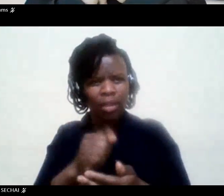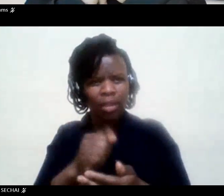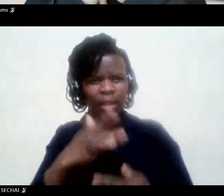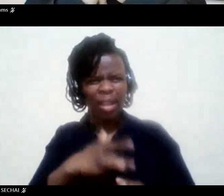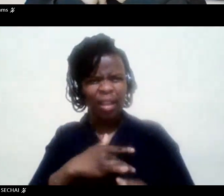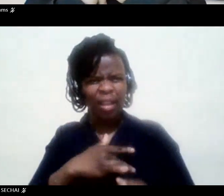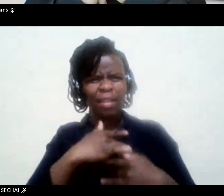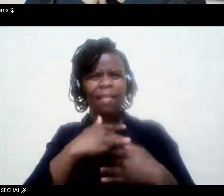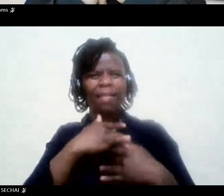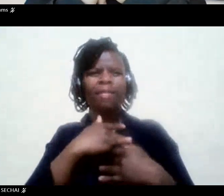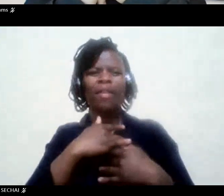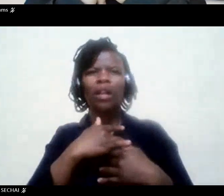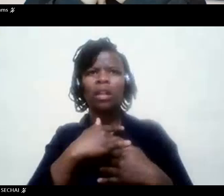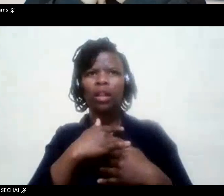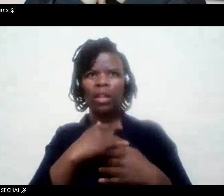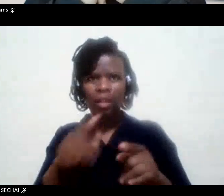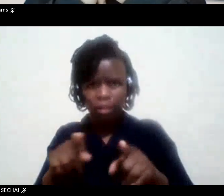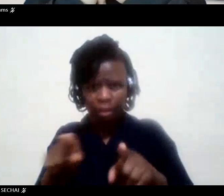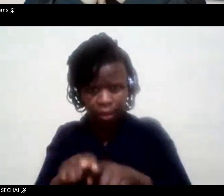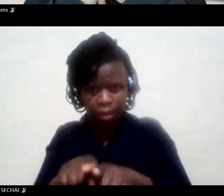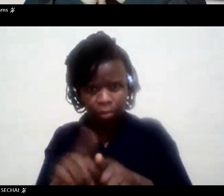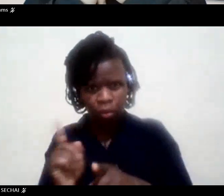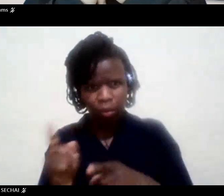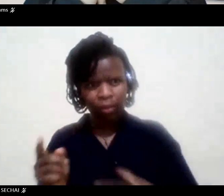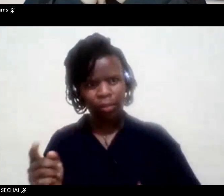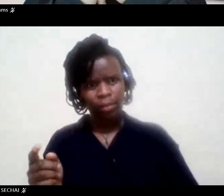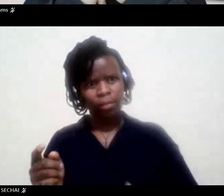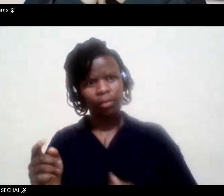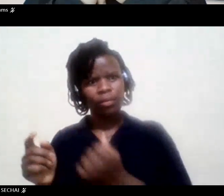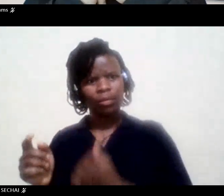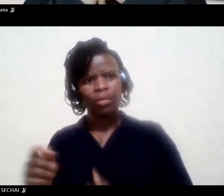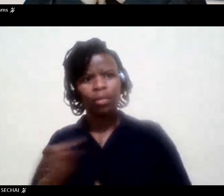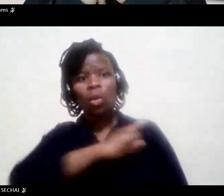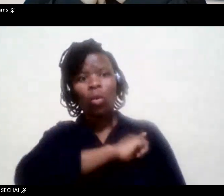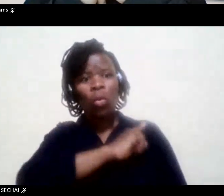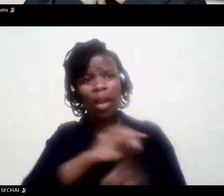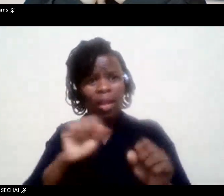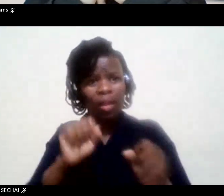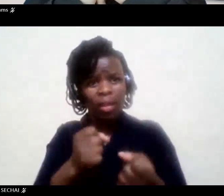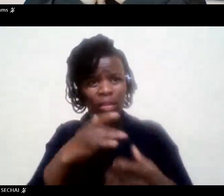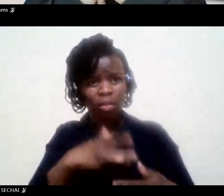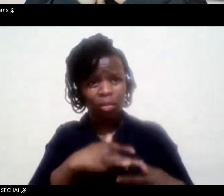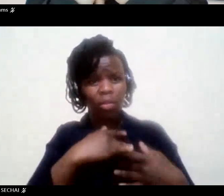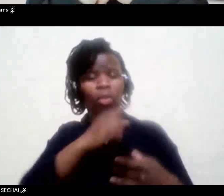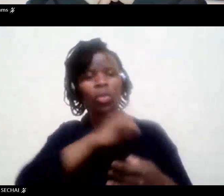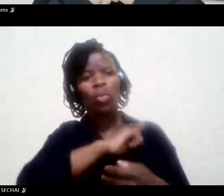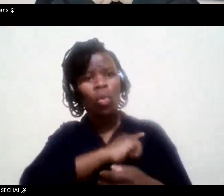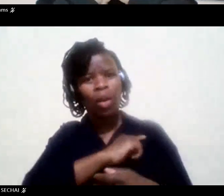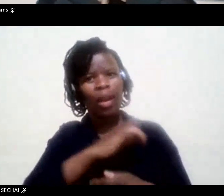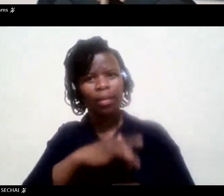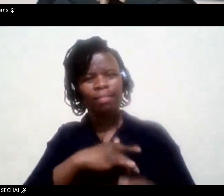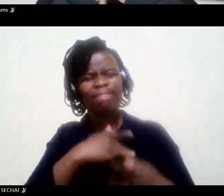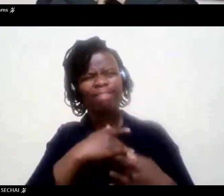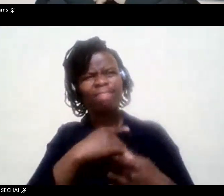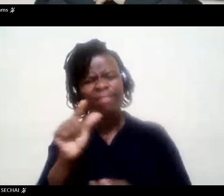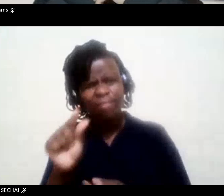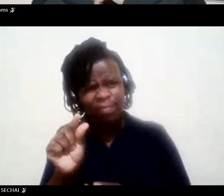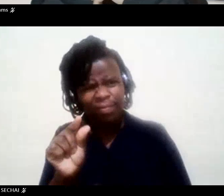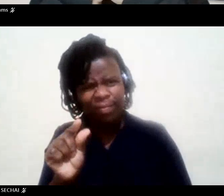yourself. Because that's what makes you feel, because you feel little and small within yourself, you can't handle